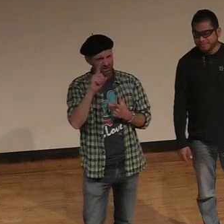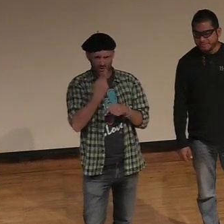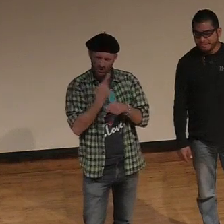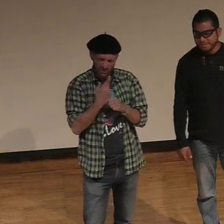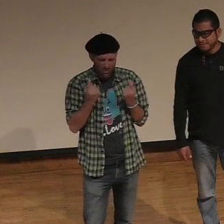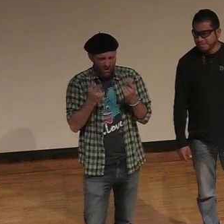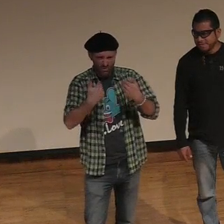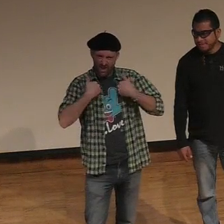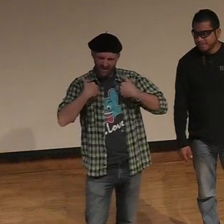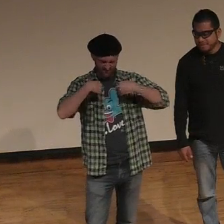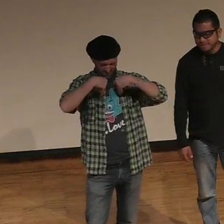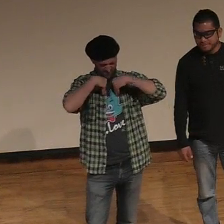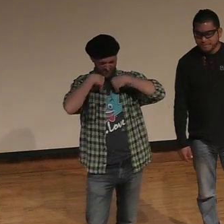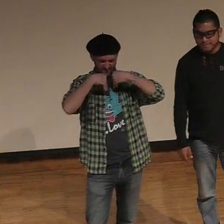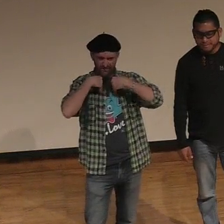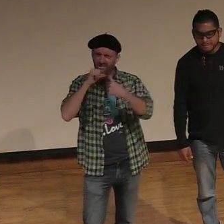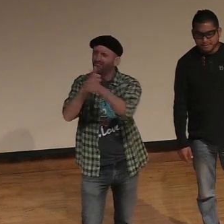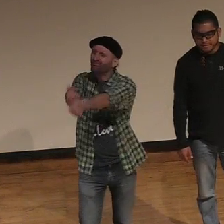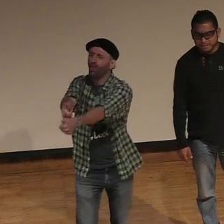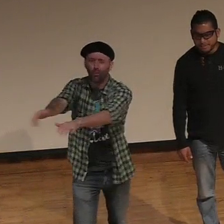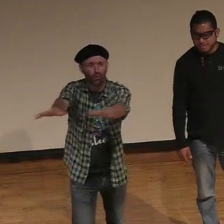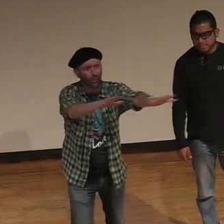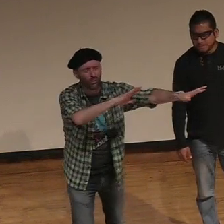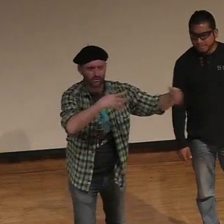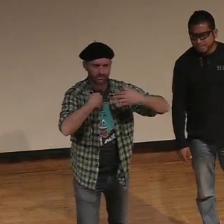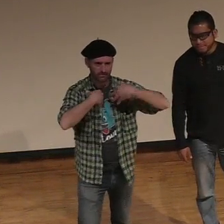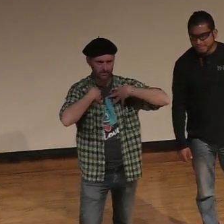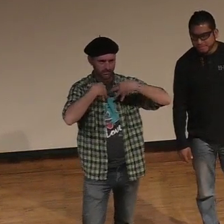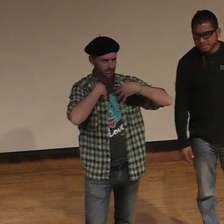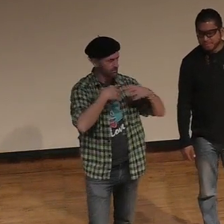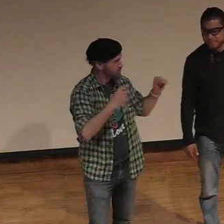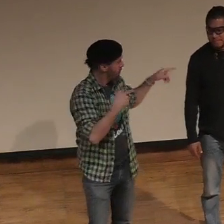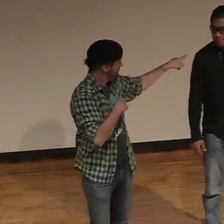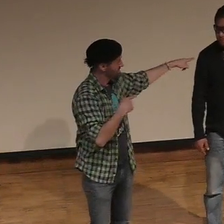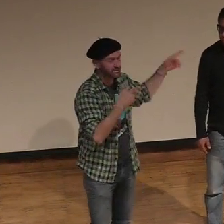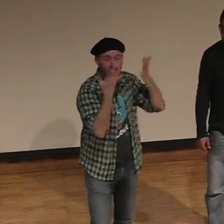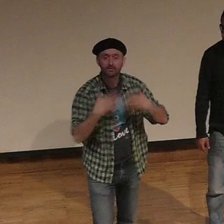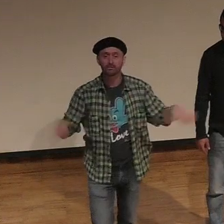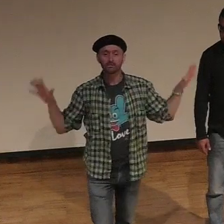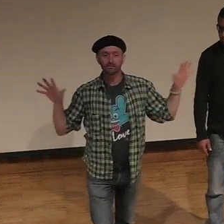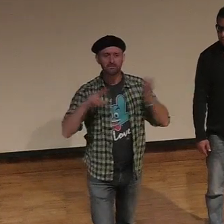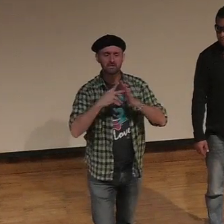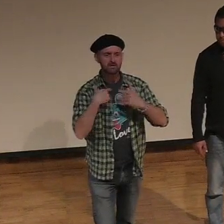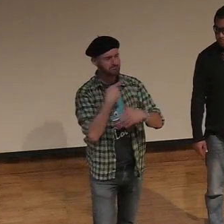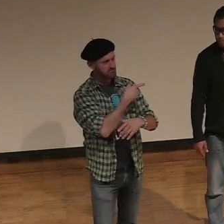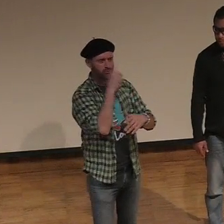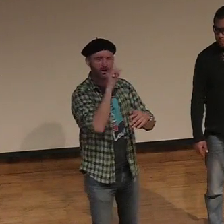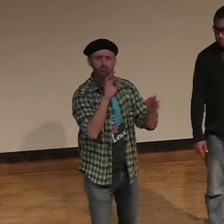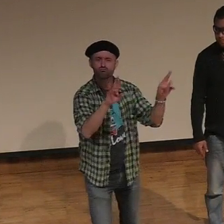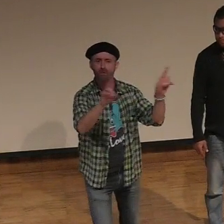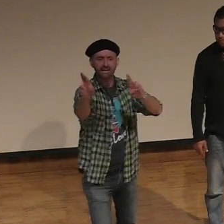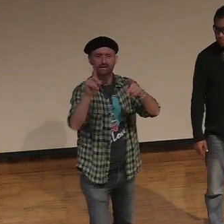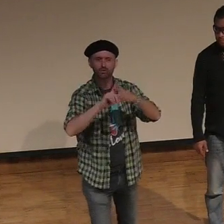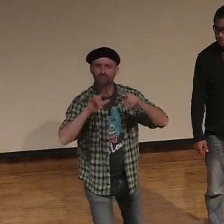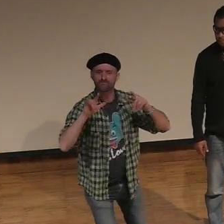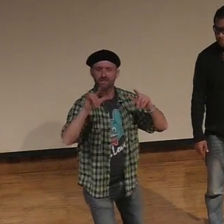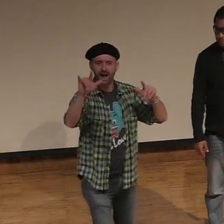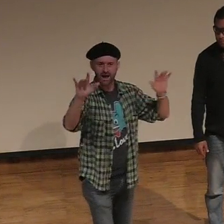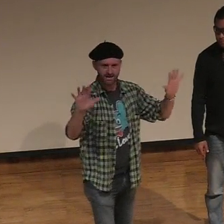character, just from what they have inside them. And you all have to follow what's inside you. So he looks ready